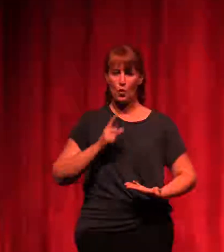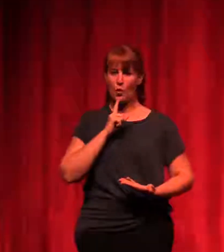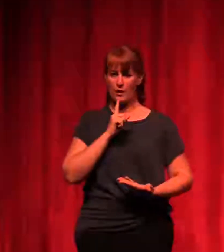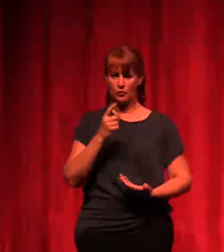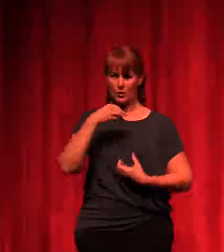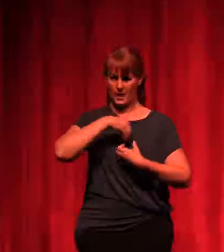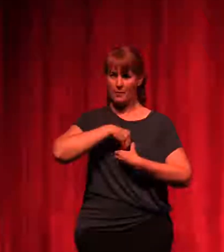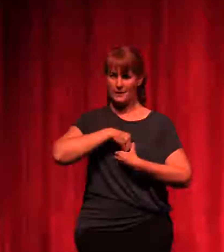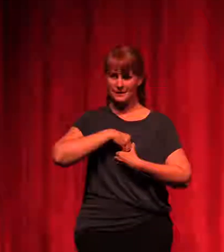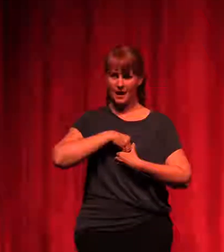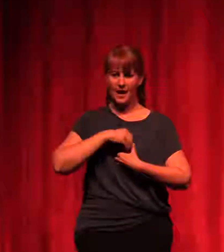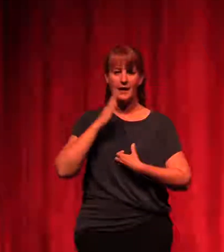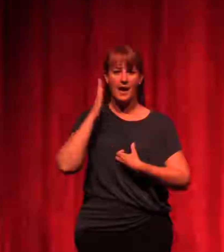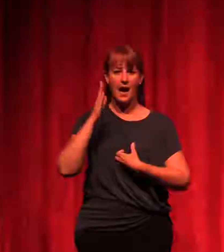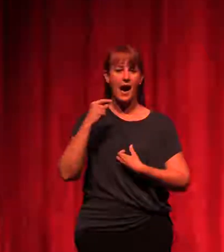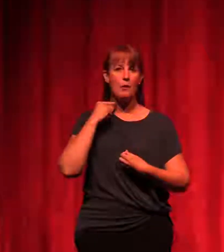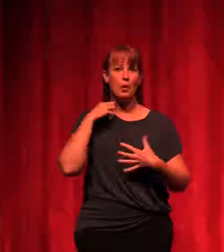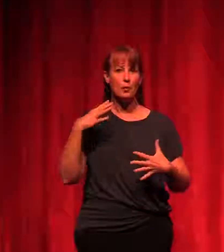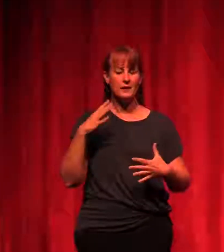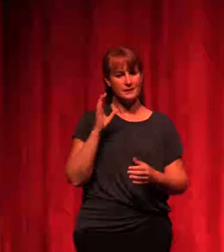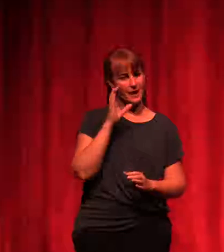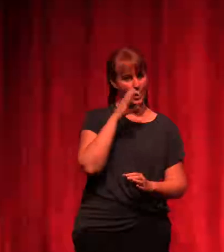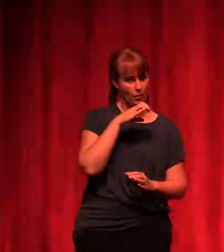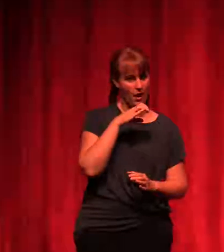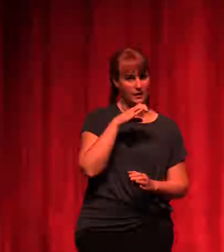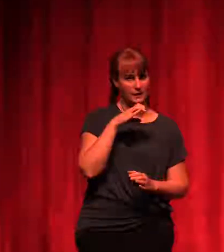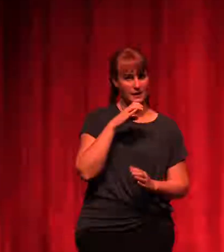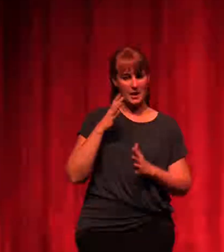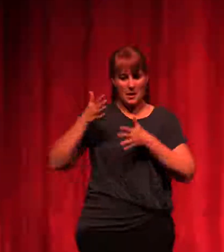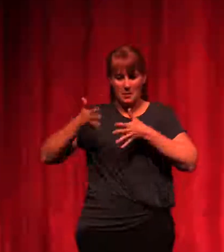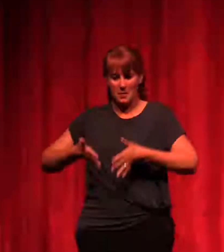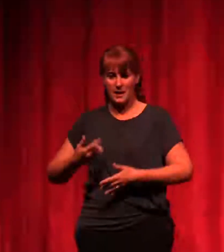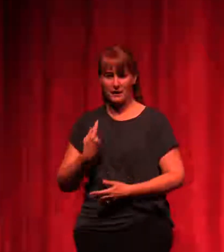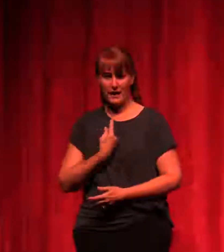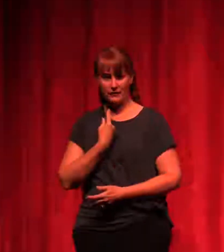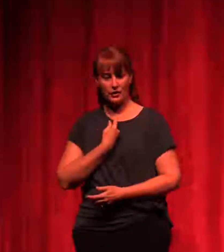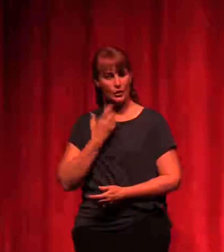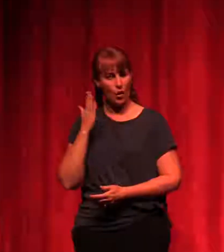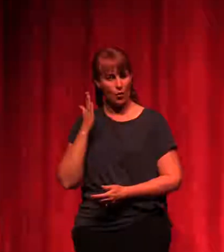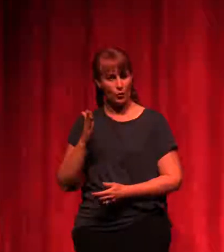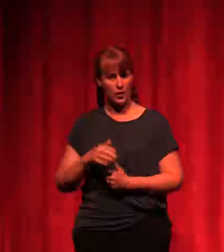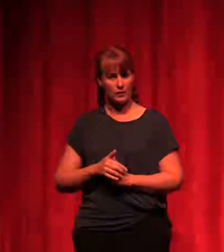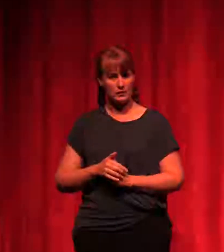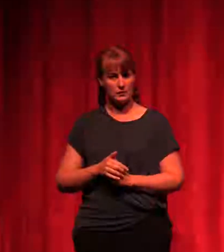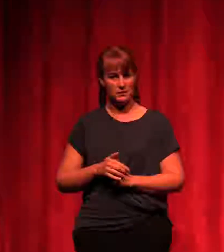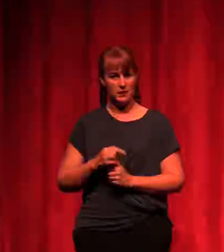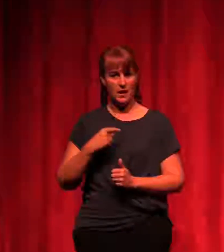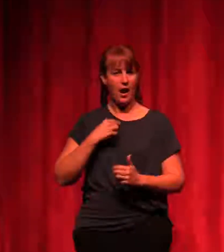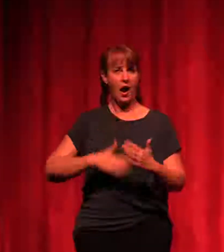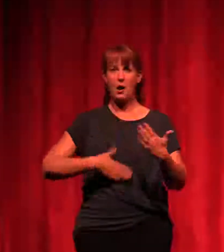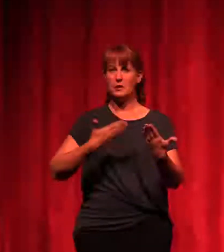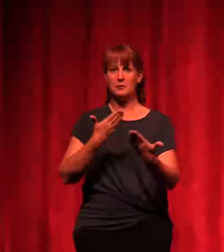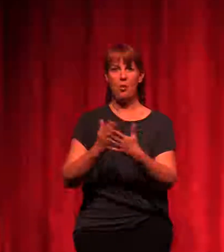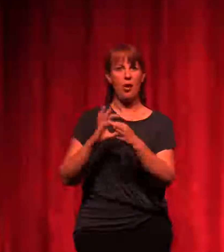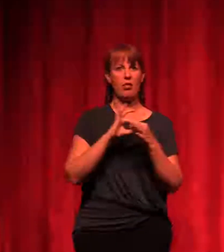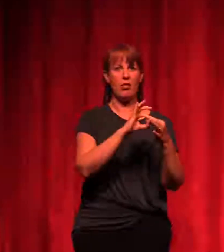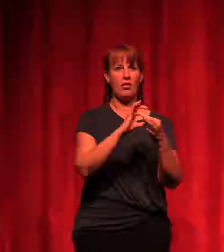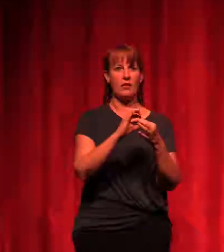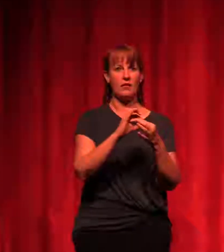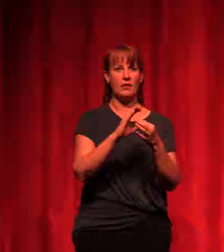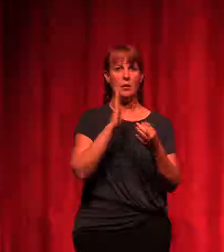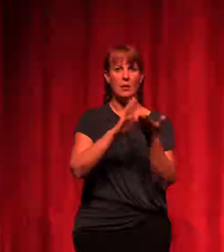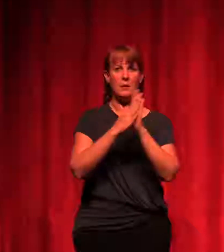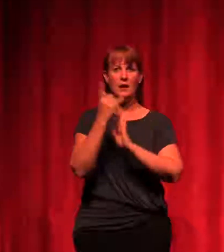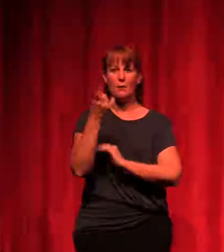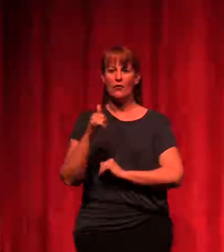inside, I risked, ironically, being left alone. A born relator, forever single.